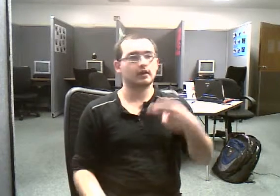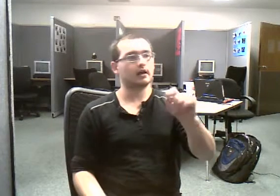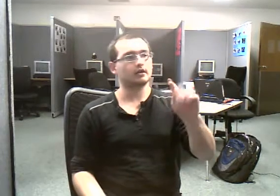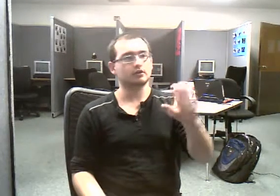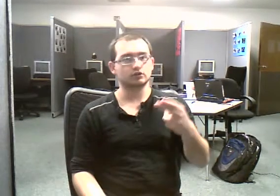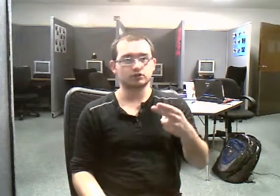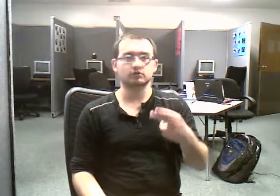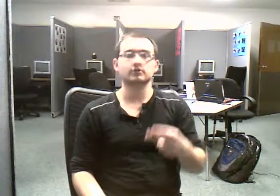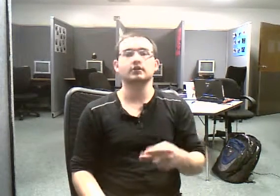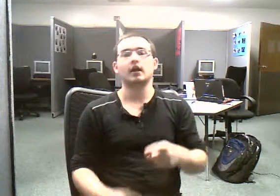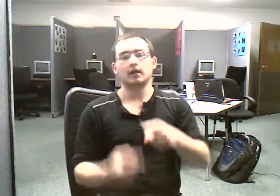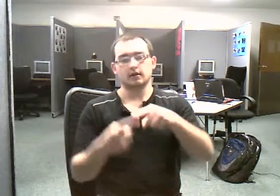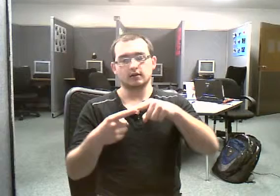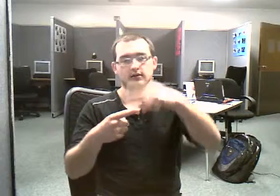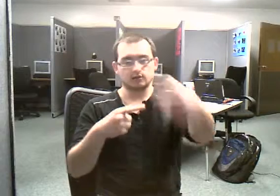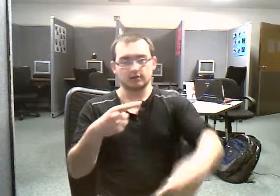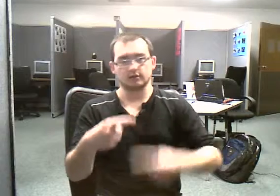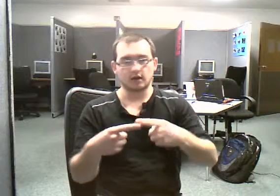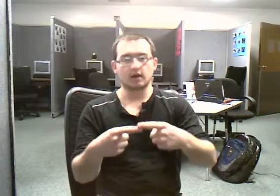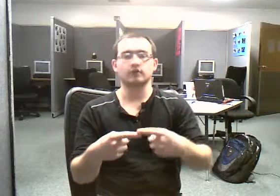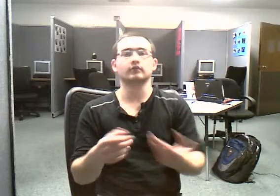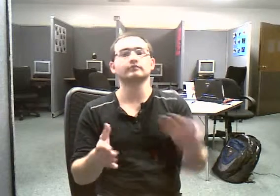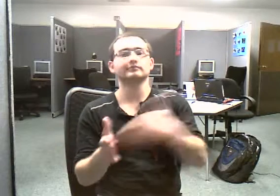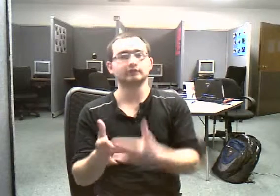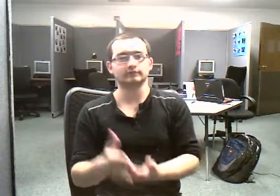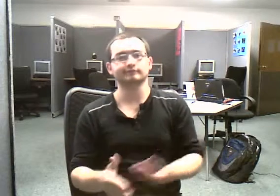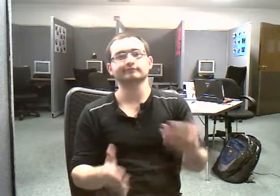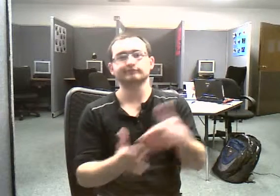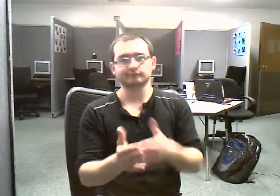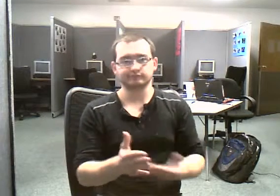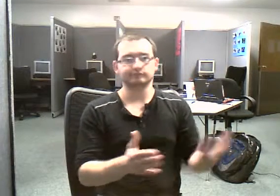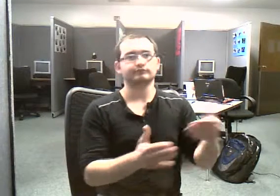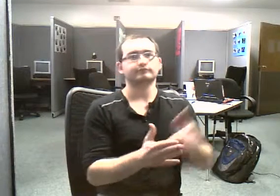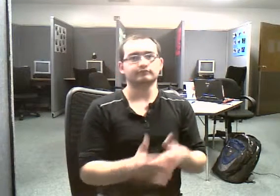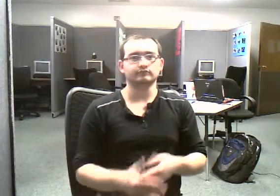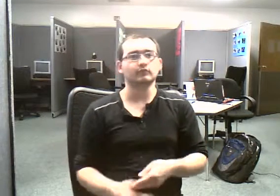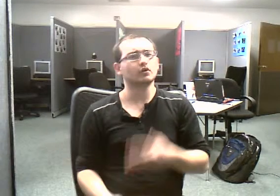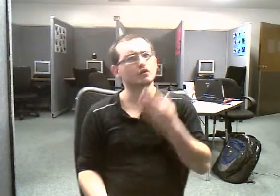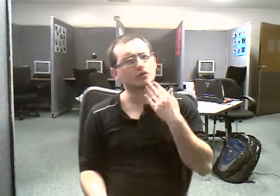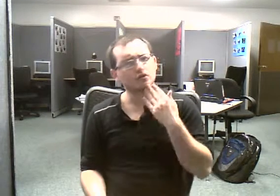will repeat. Now, this is what trout eat. A good-sized trout will eat 2,300 bugs a